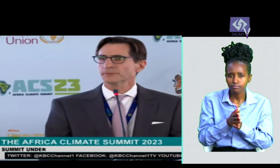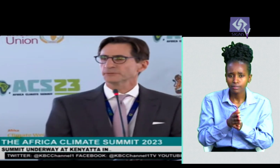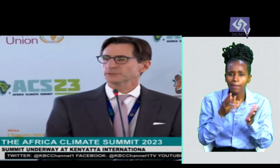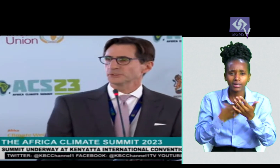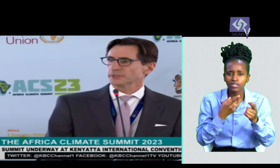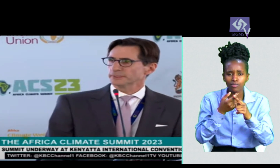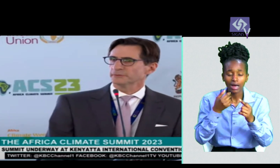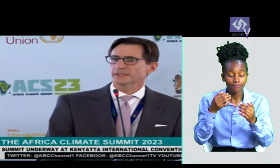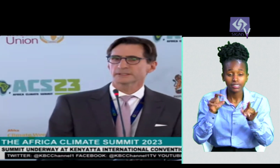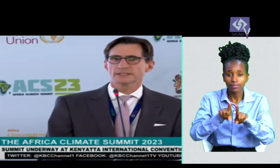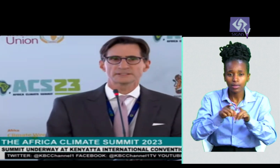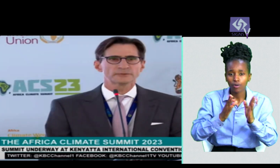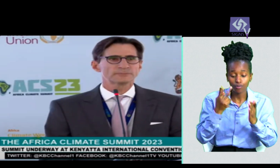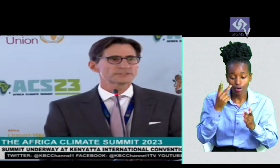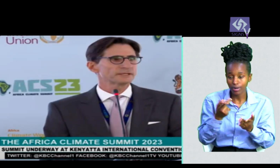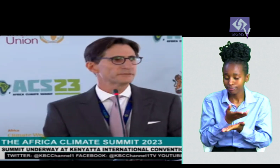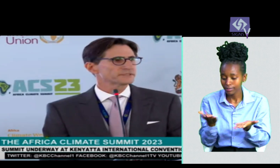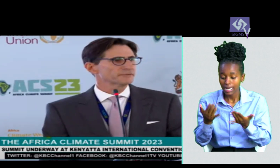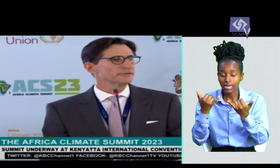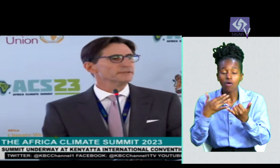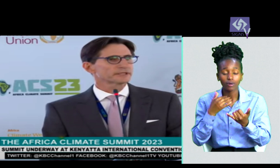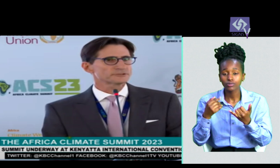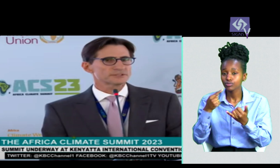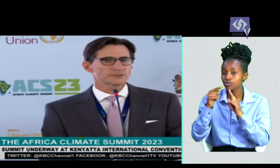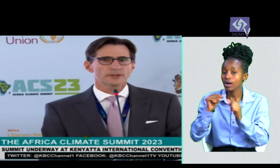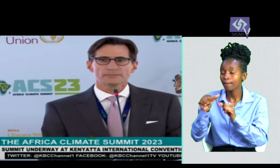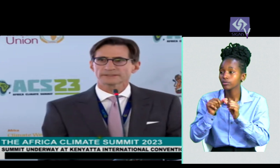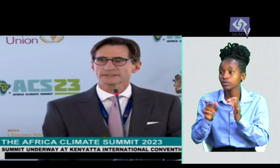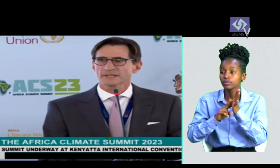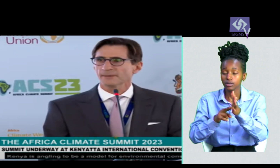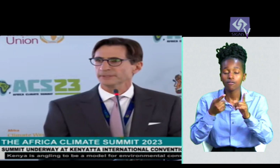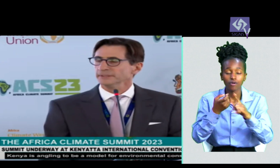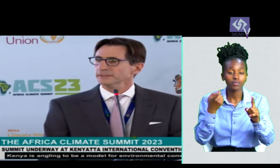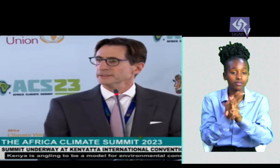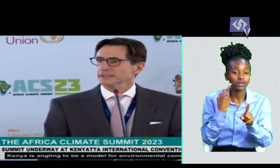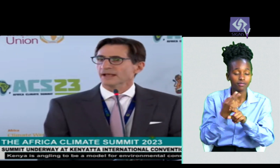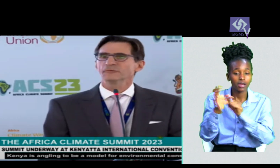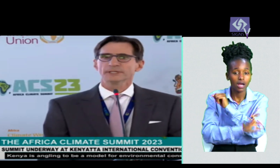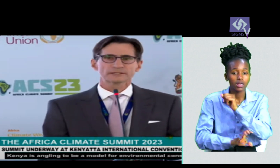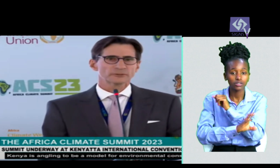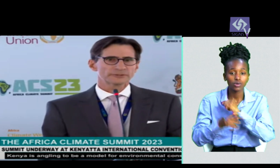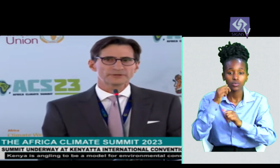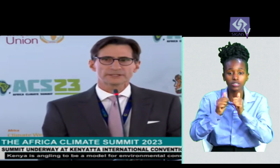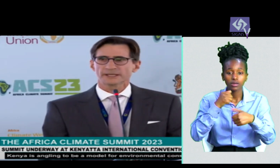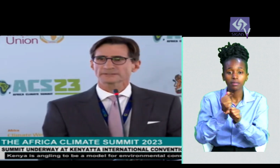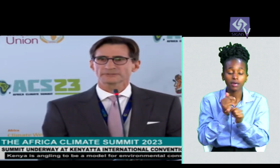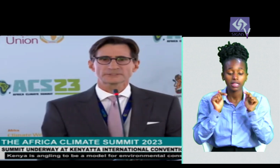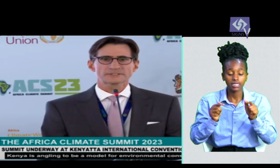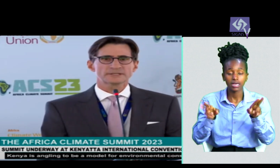a moment, if you would join me, in recognizing the representatives of the countries who helped make this happen. In alphabetical order, if I could ask first,